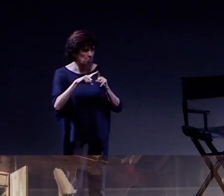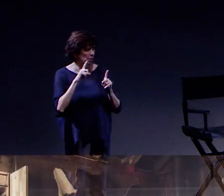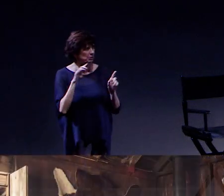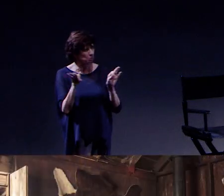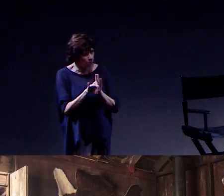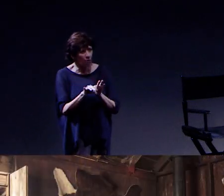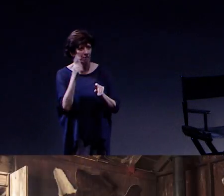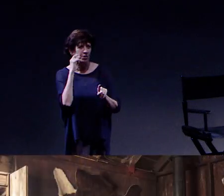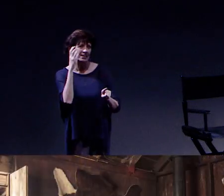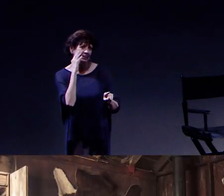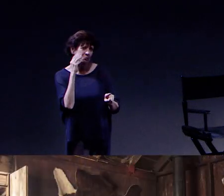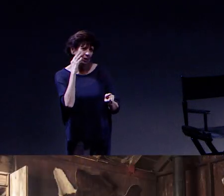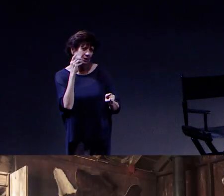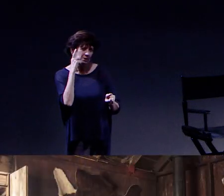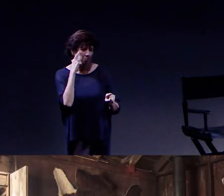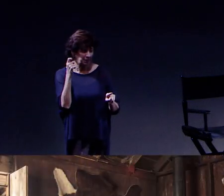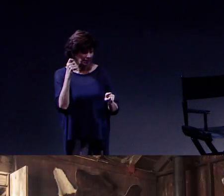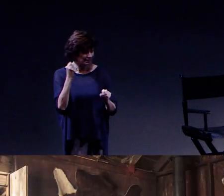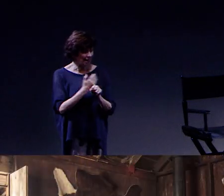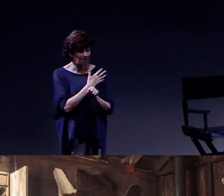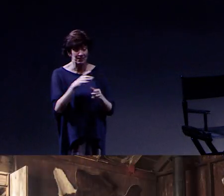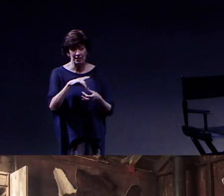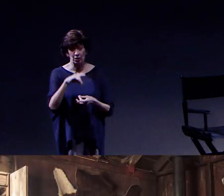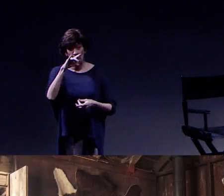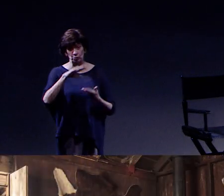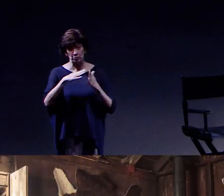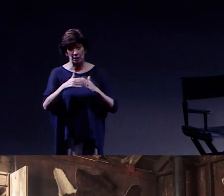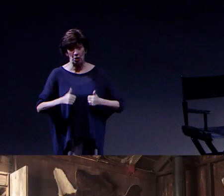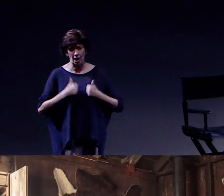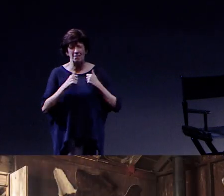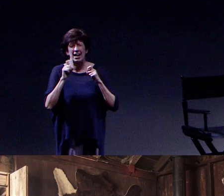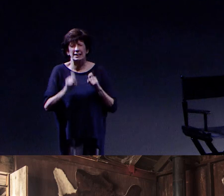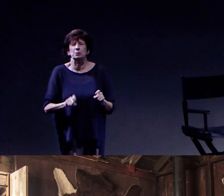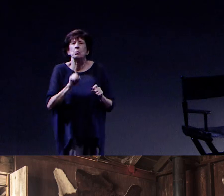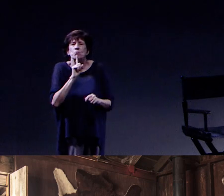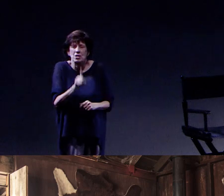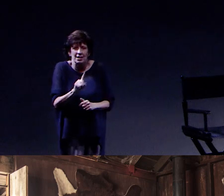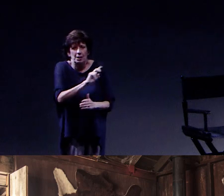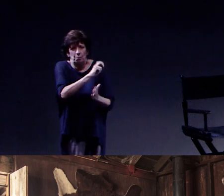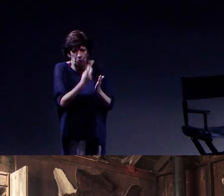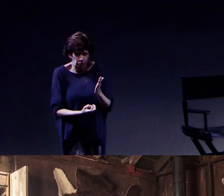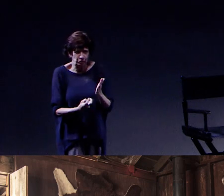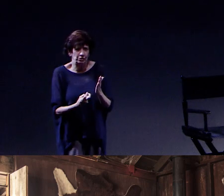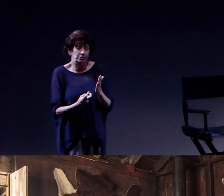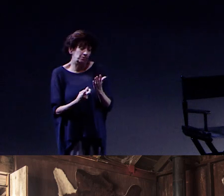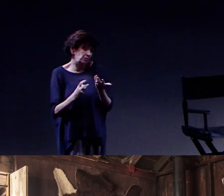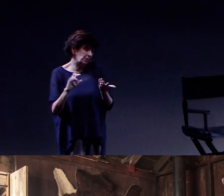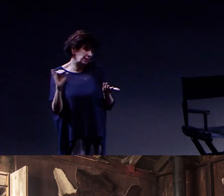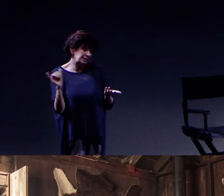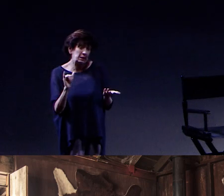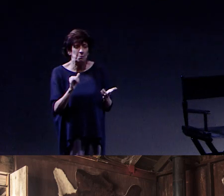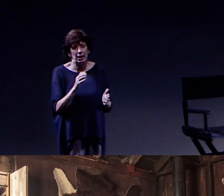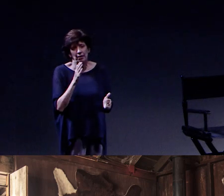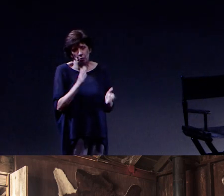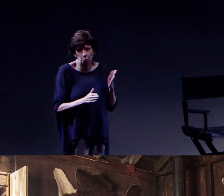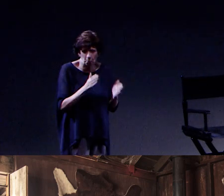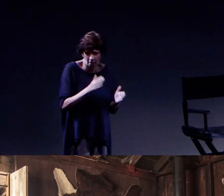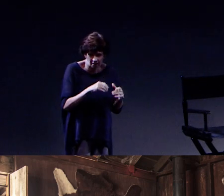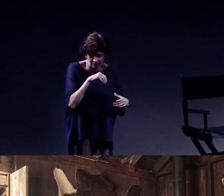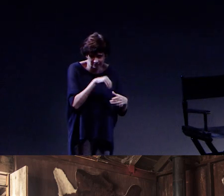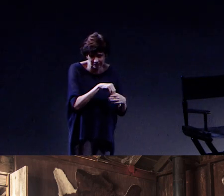the experience because everything in Ghost Town Alive was real and immersive. And just like the robots